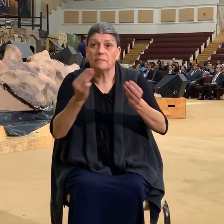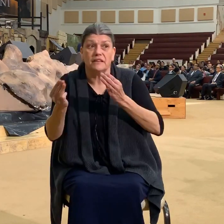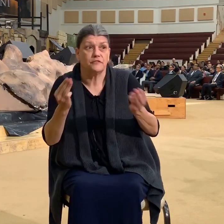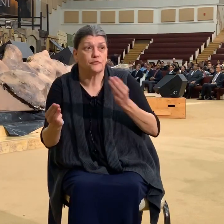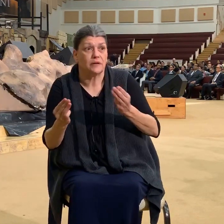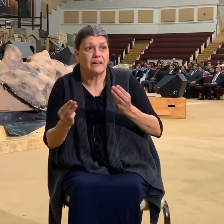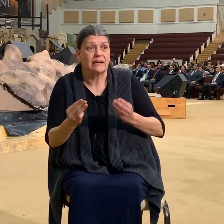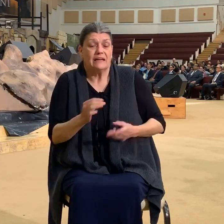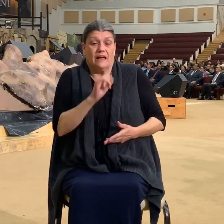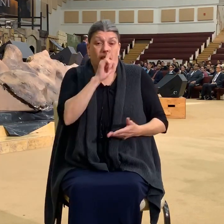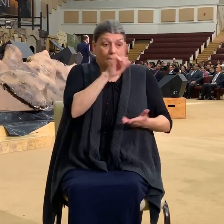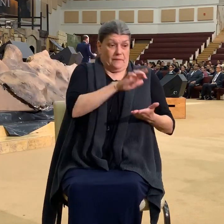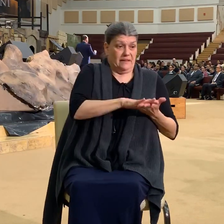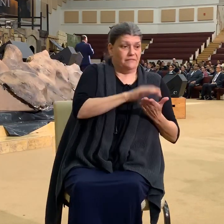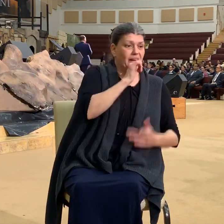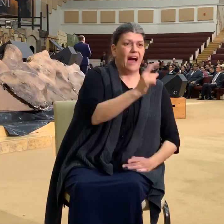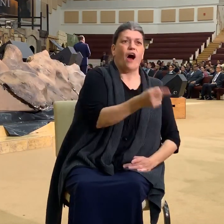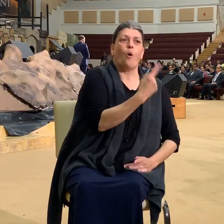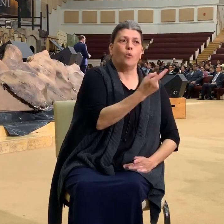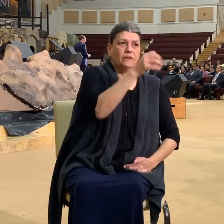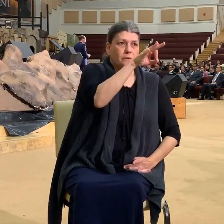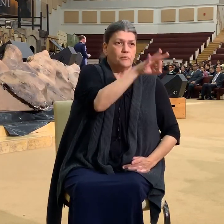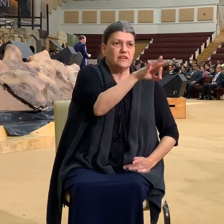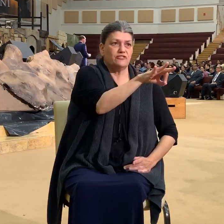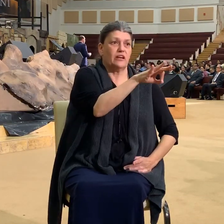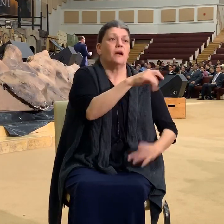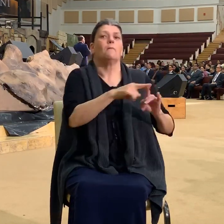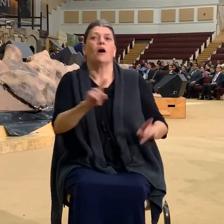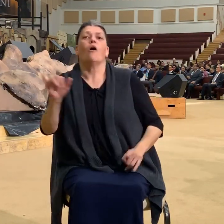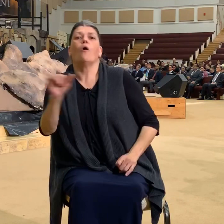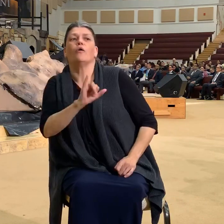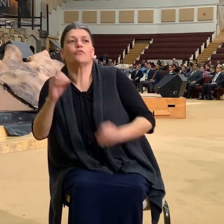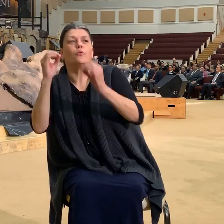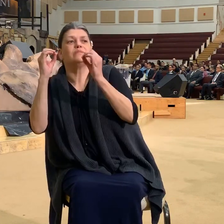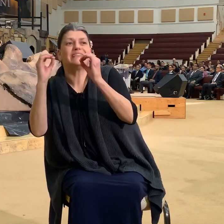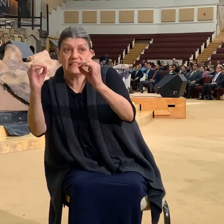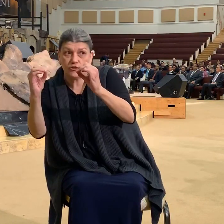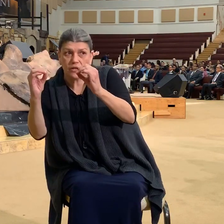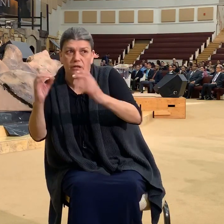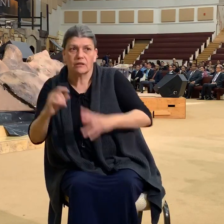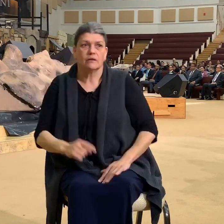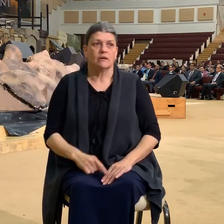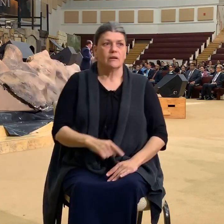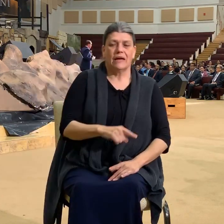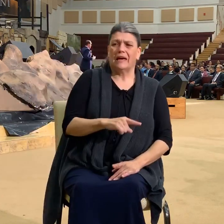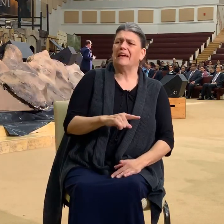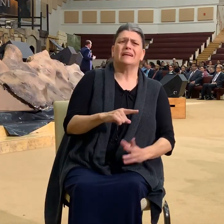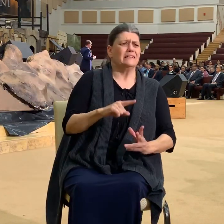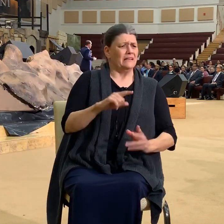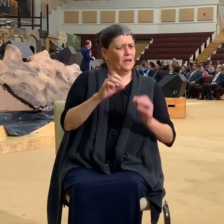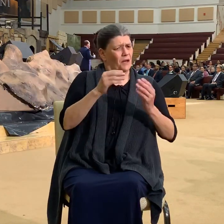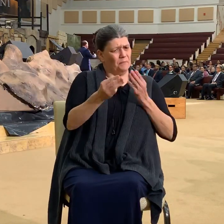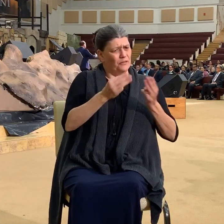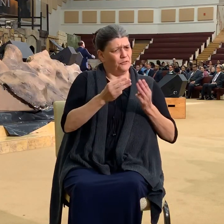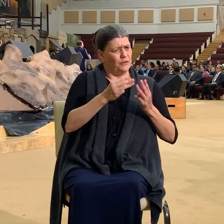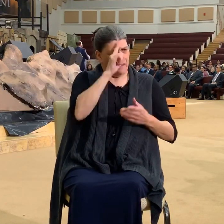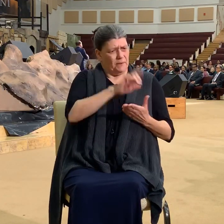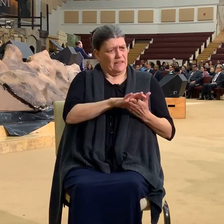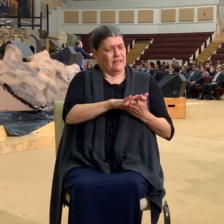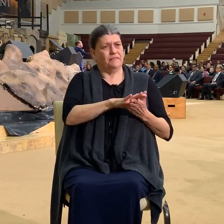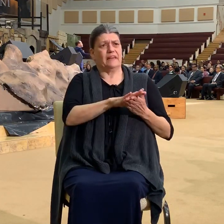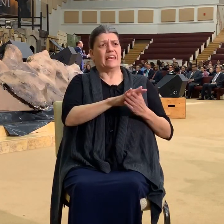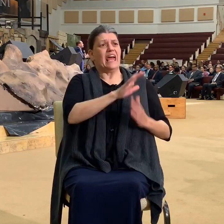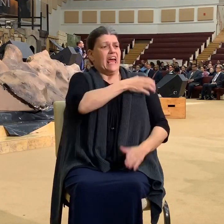in just preaching, but in teaching. A ministry that believes in empowering us. A